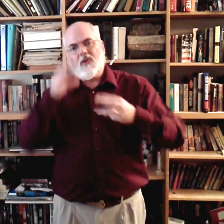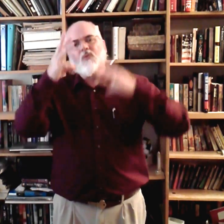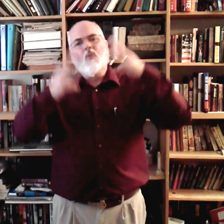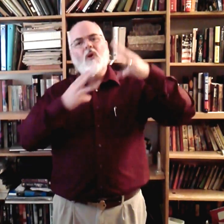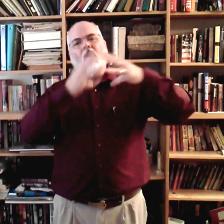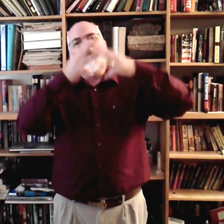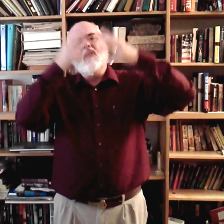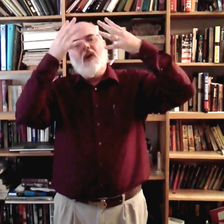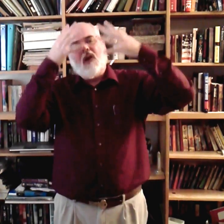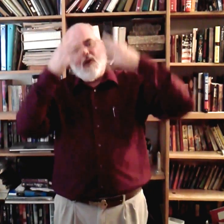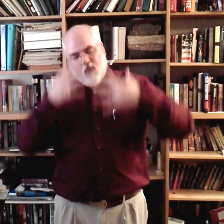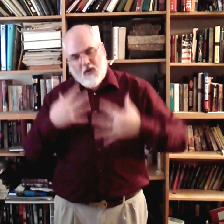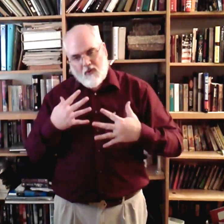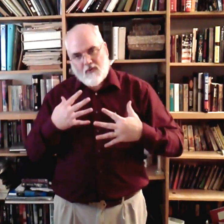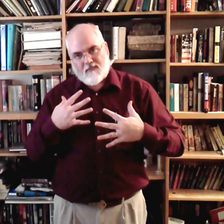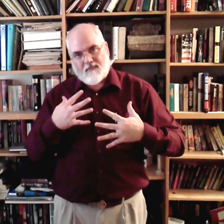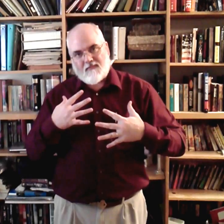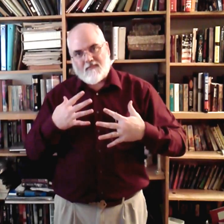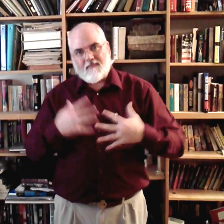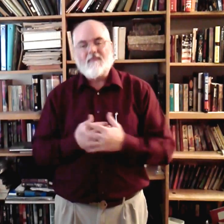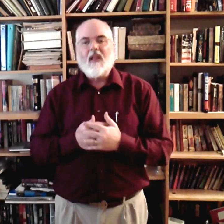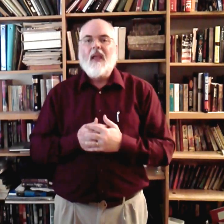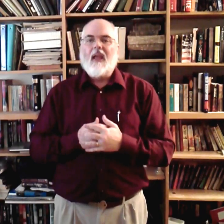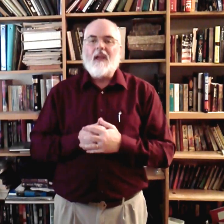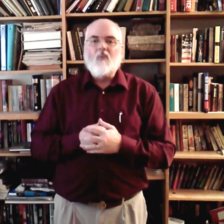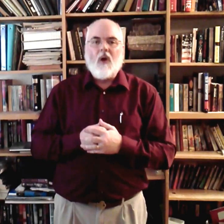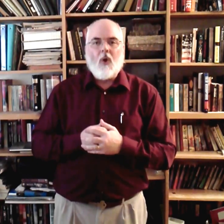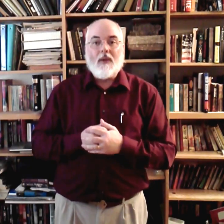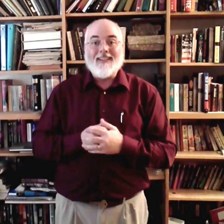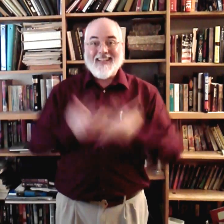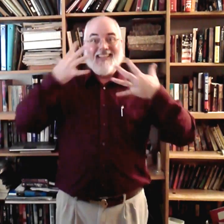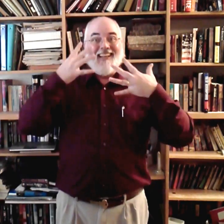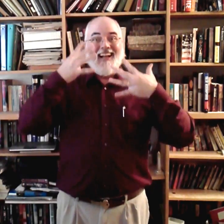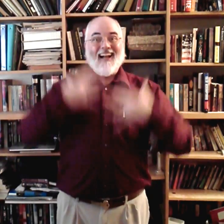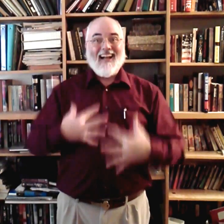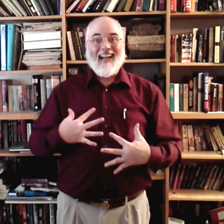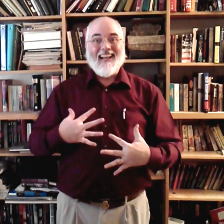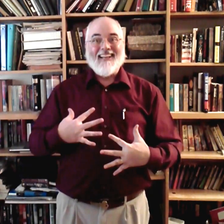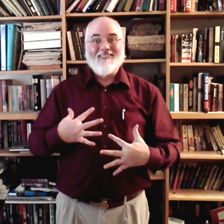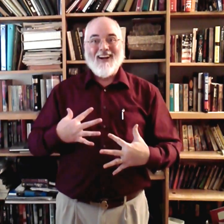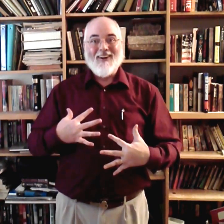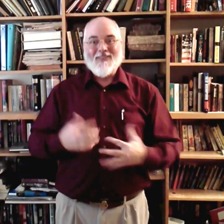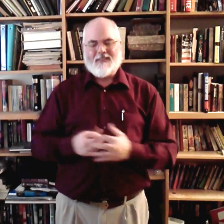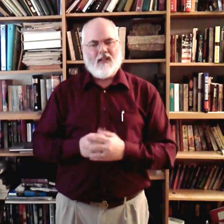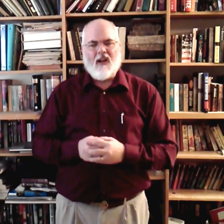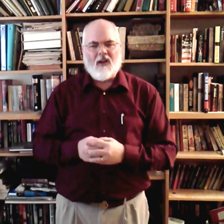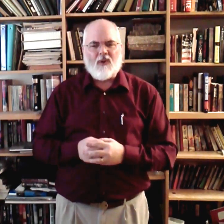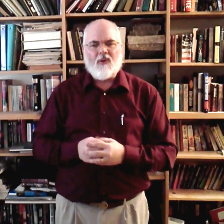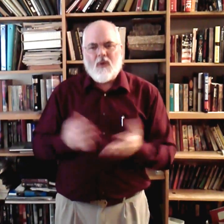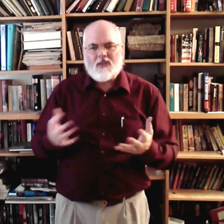world of woe. And woe isn't I. Woe. No. What's the word